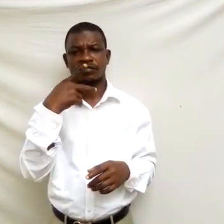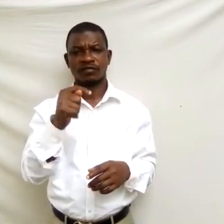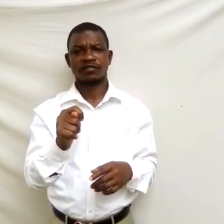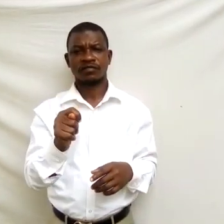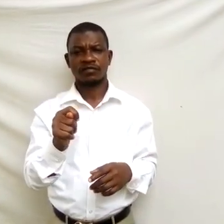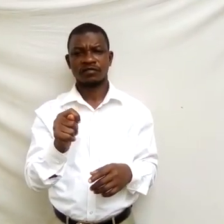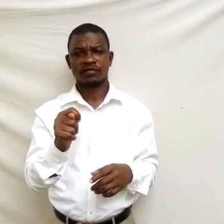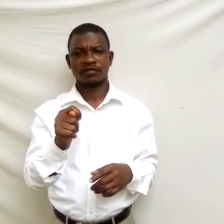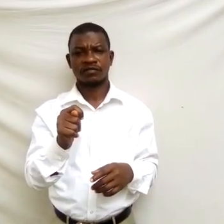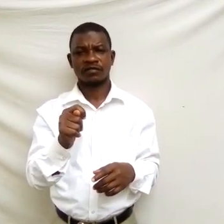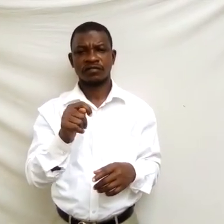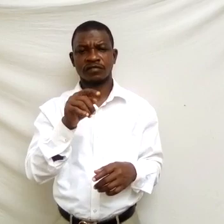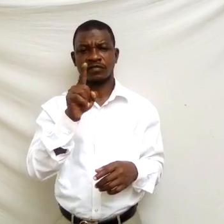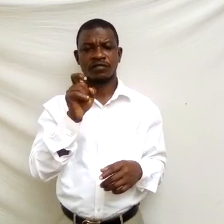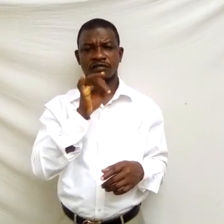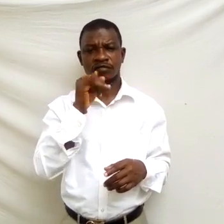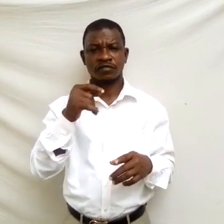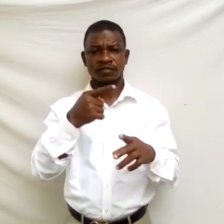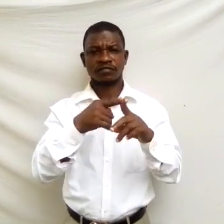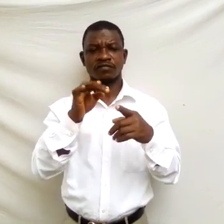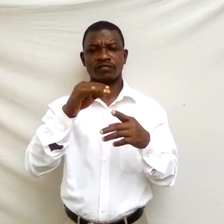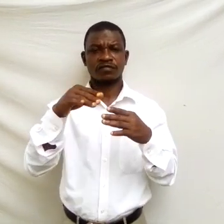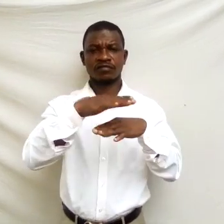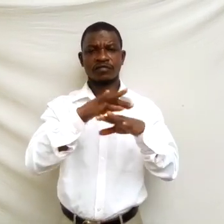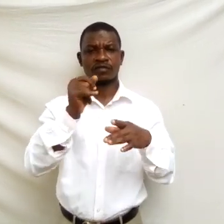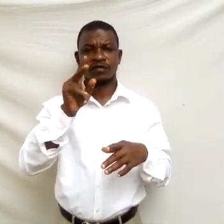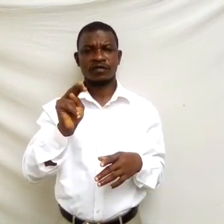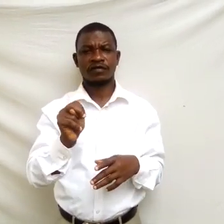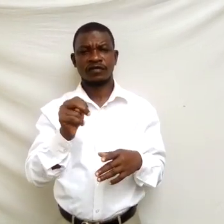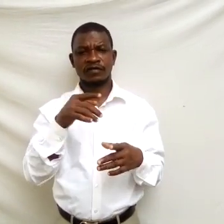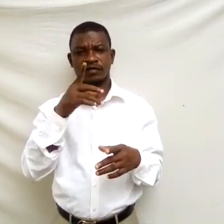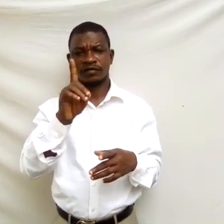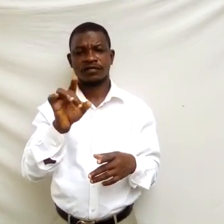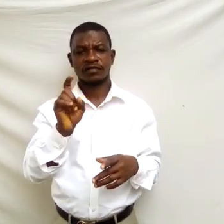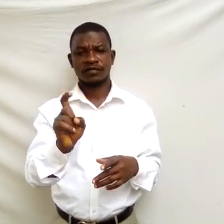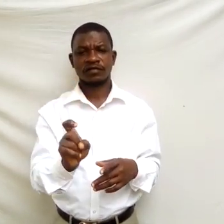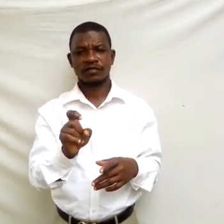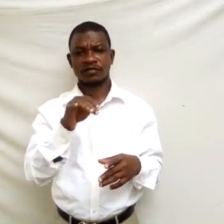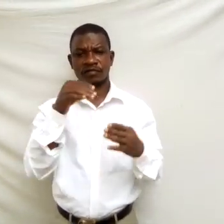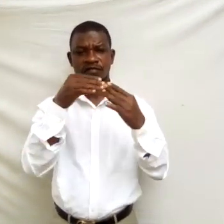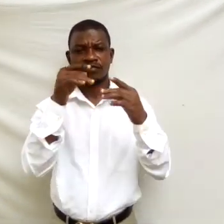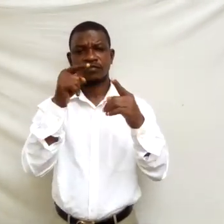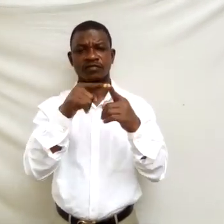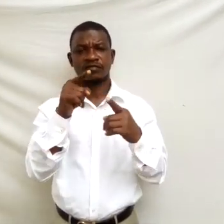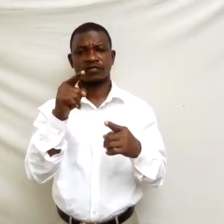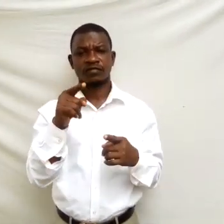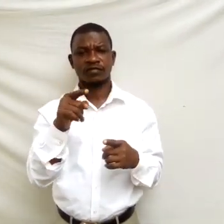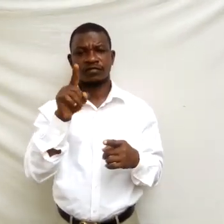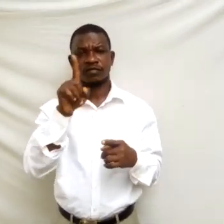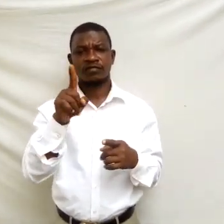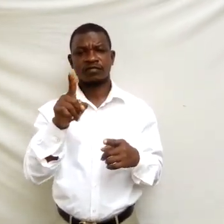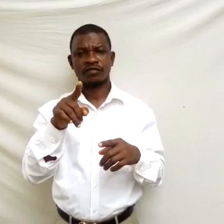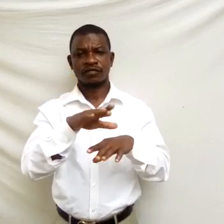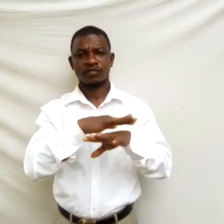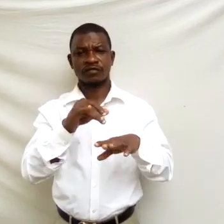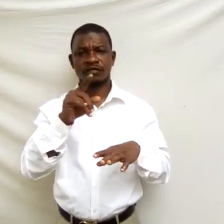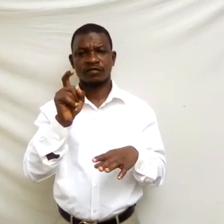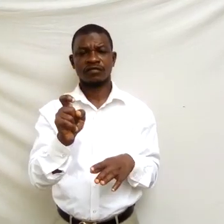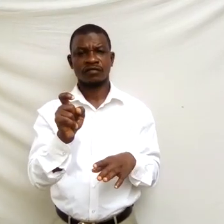ln x raised power n dx is equal to 1 over x.